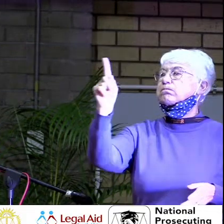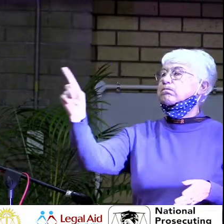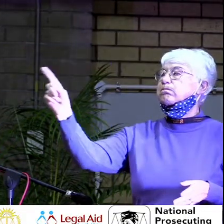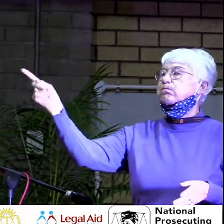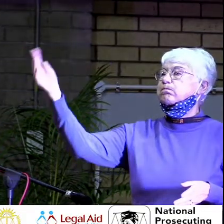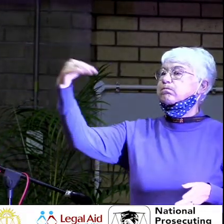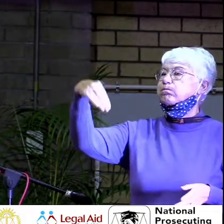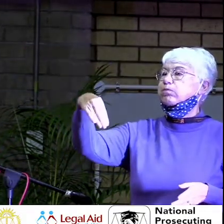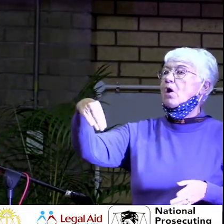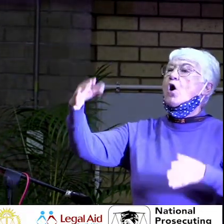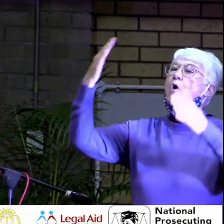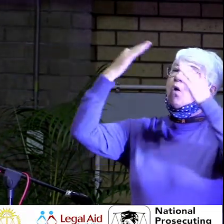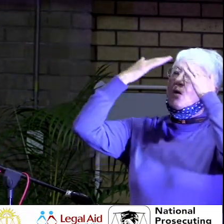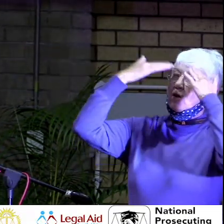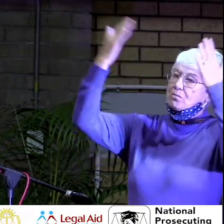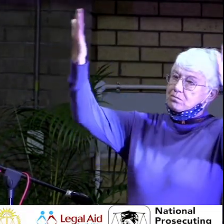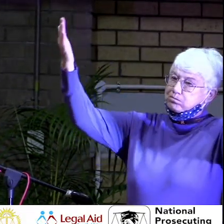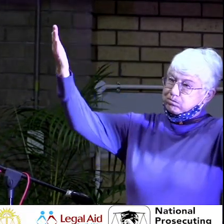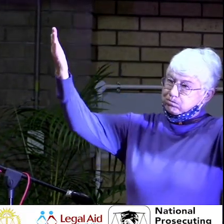Goeiemorgen.